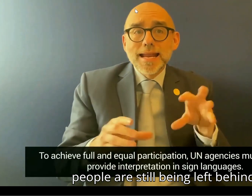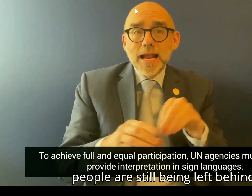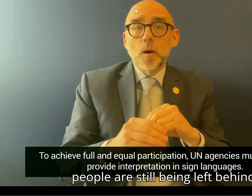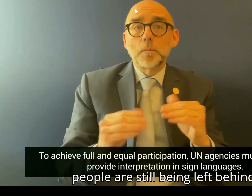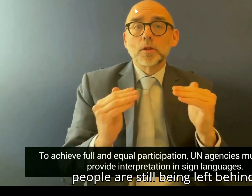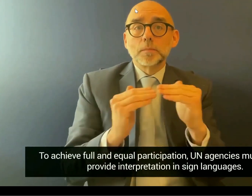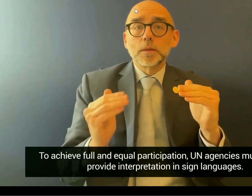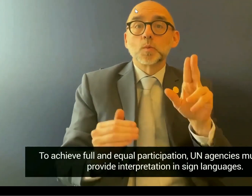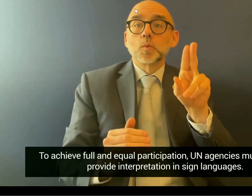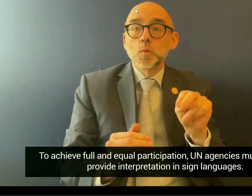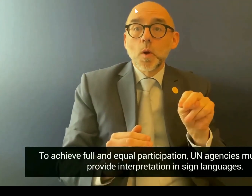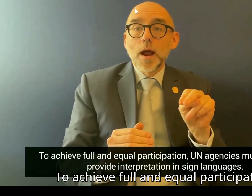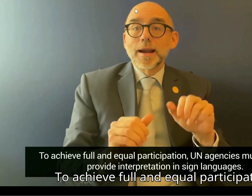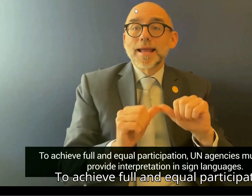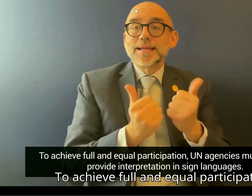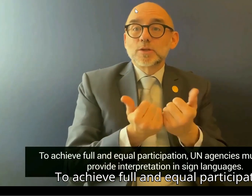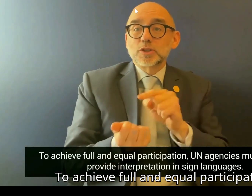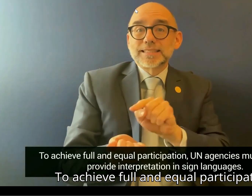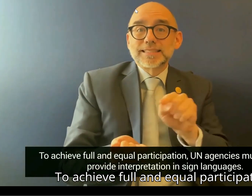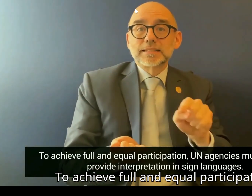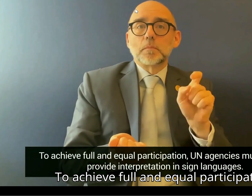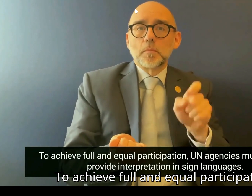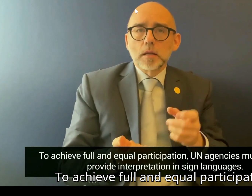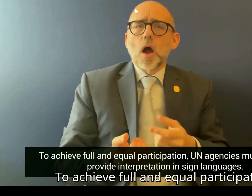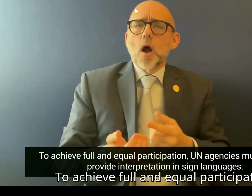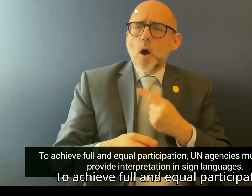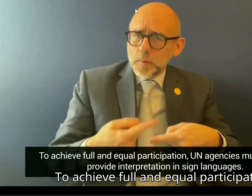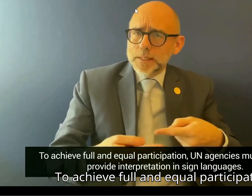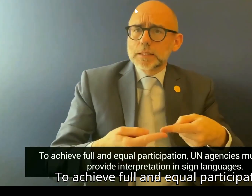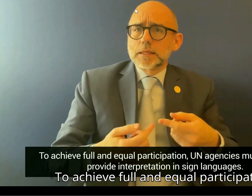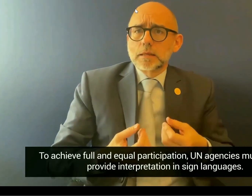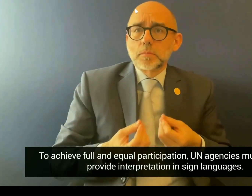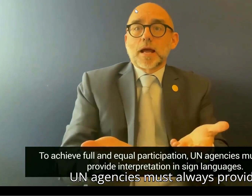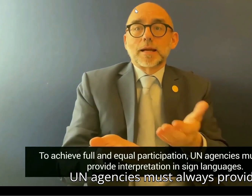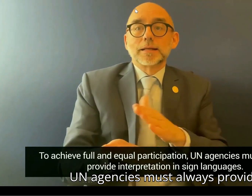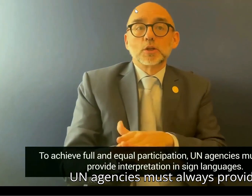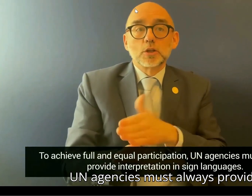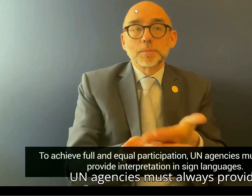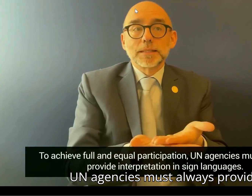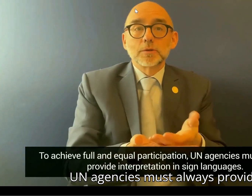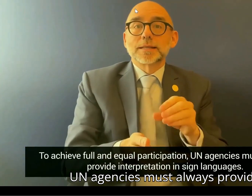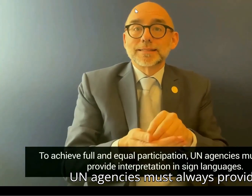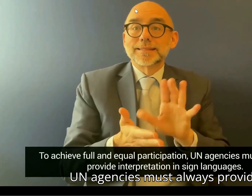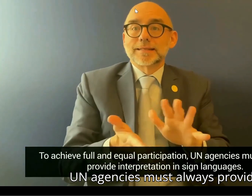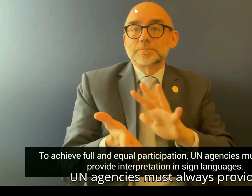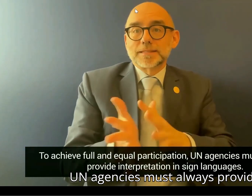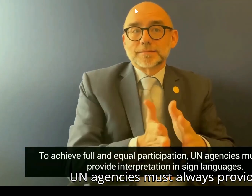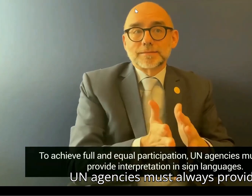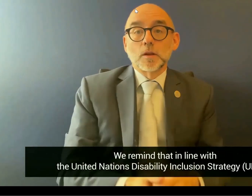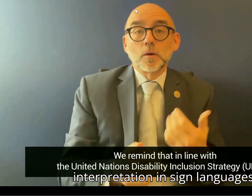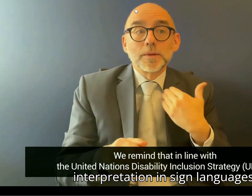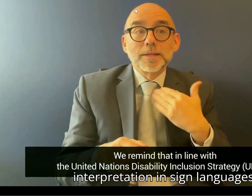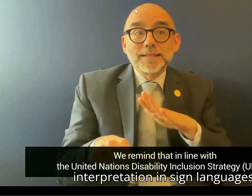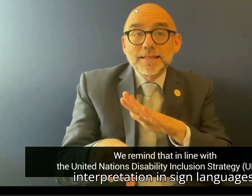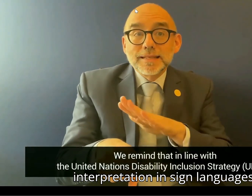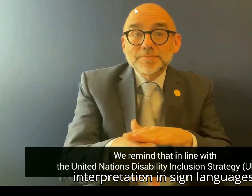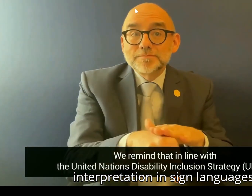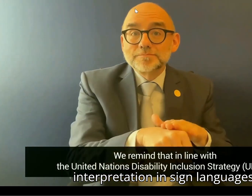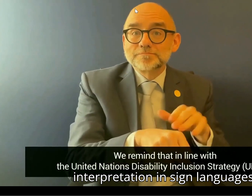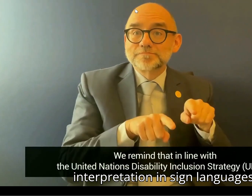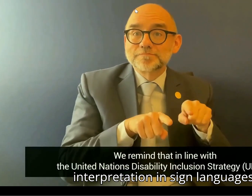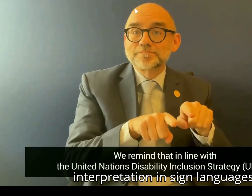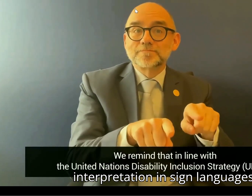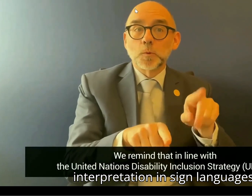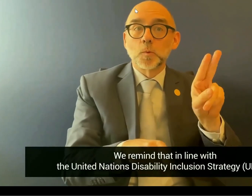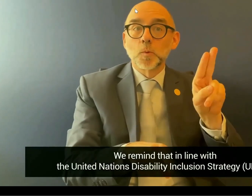being left behind. To achieve full and equal participation, UN agencies must always provide interpretation